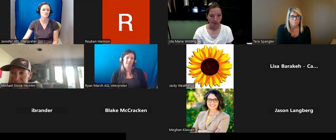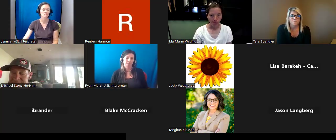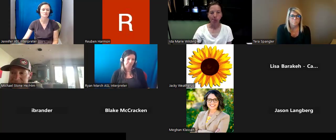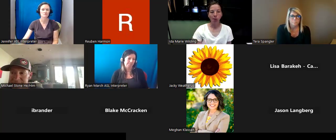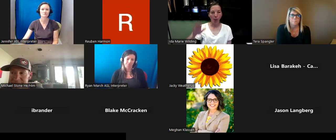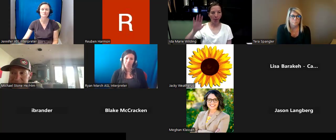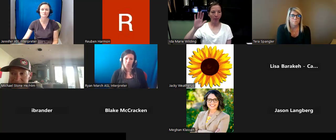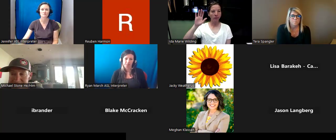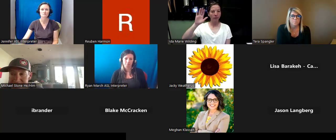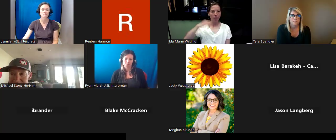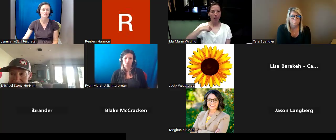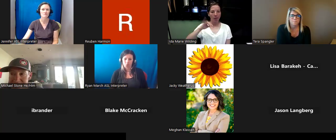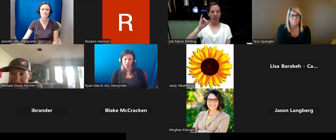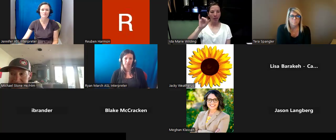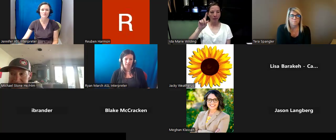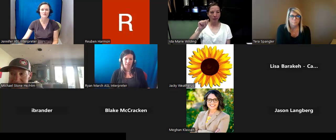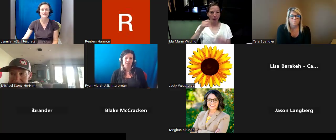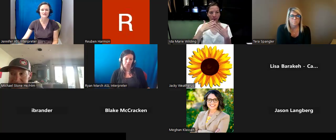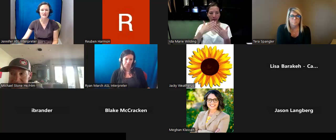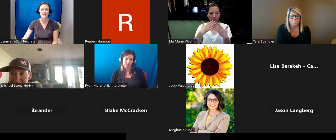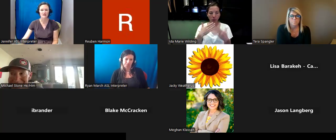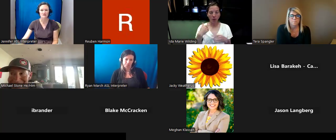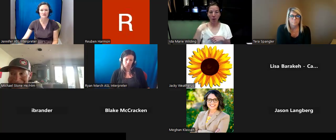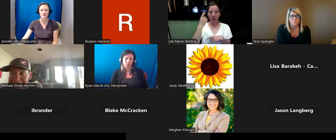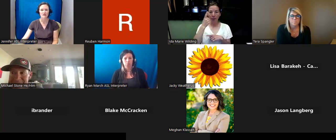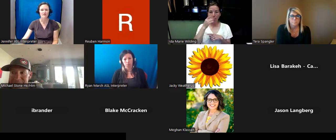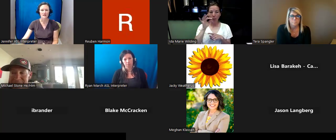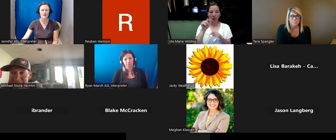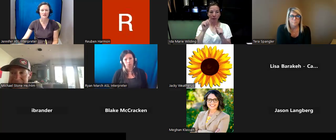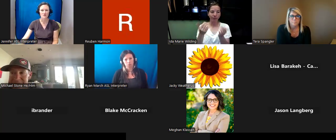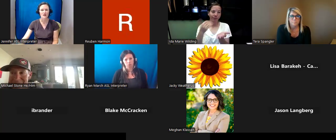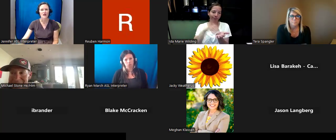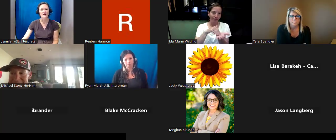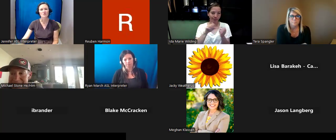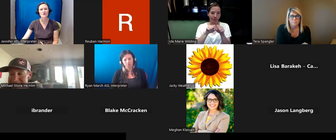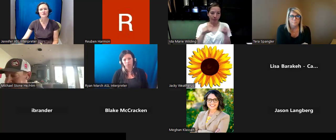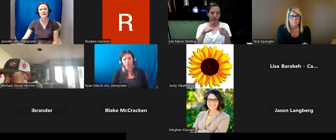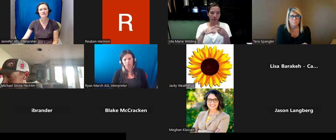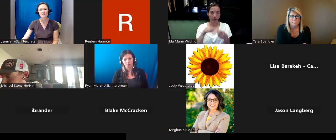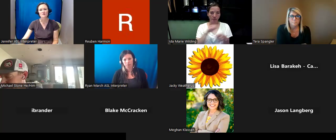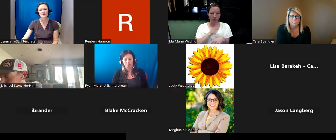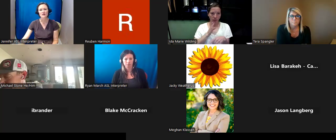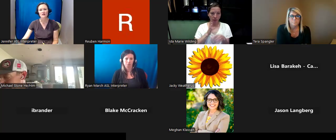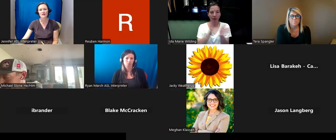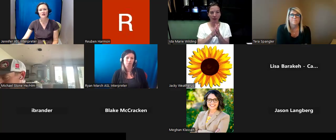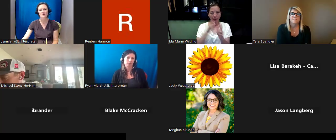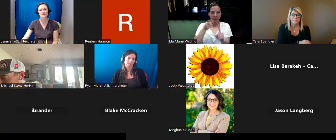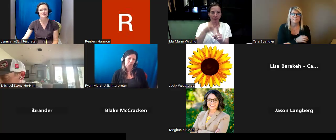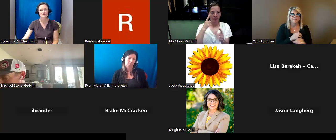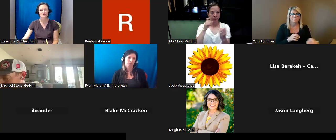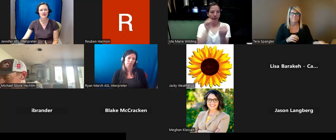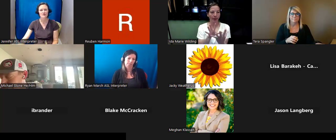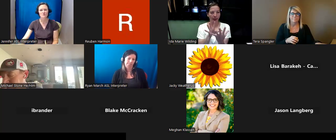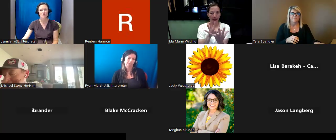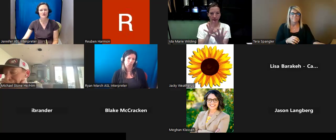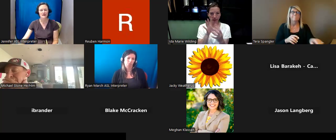Yes. Mhm. Yep. Yep, this is Ida. Thank you. And I'm wondering if maybe, again, we could send